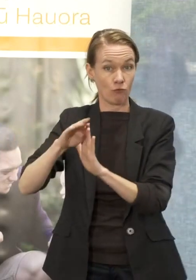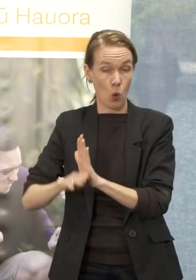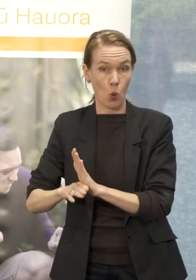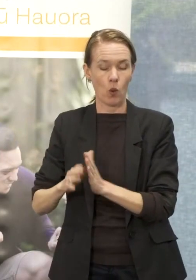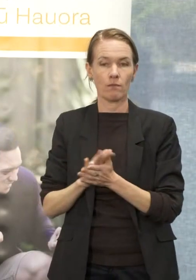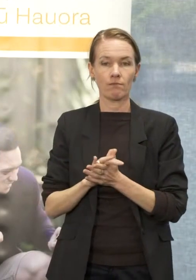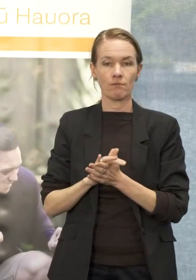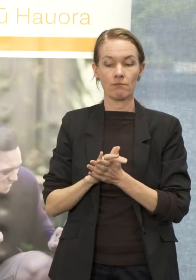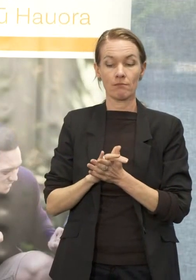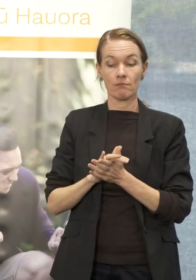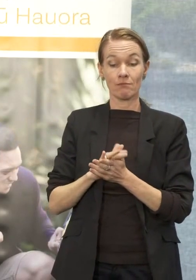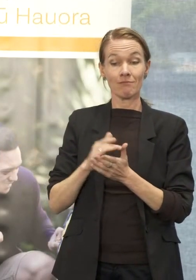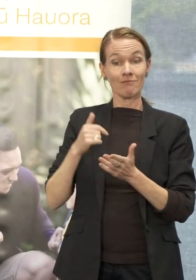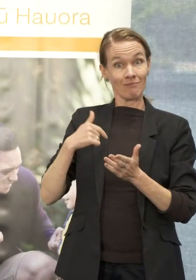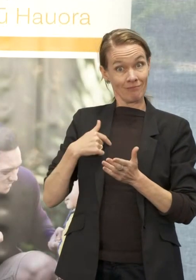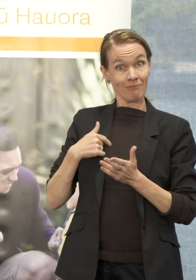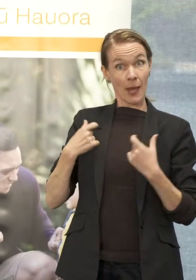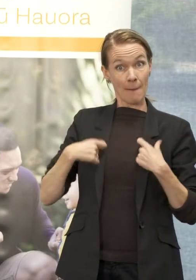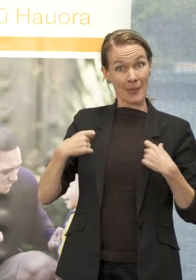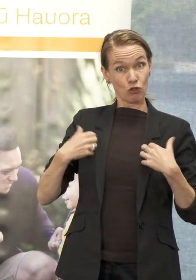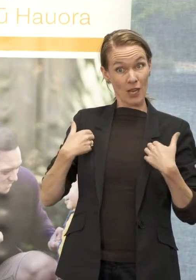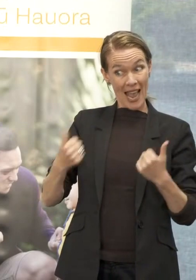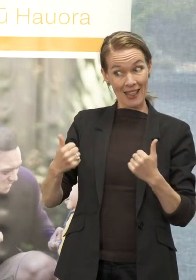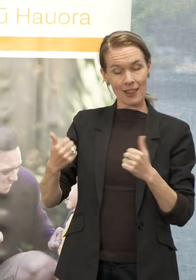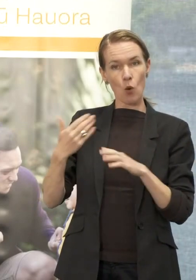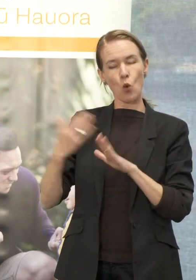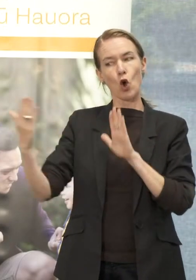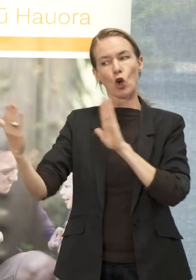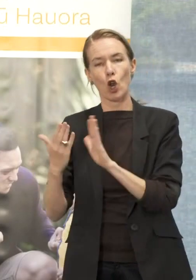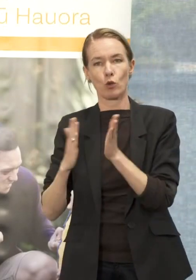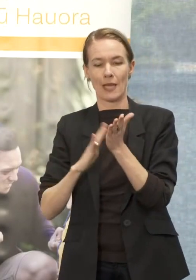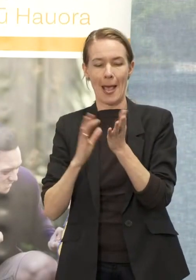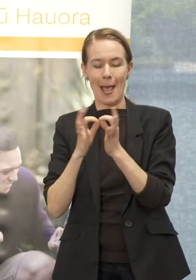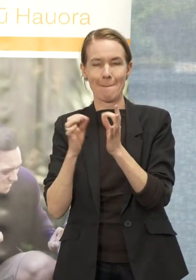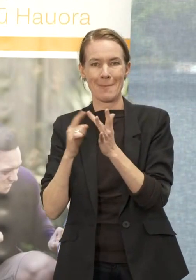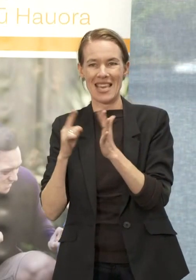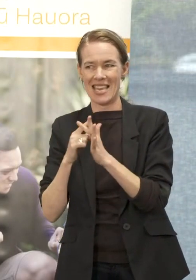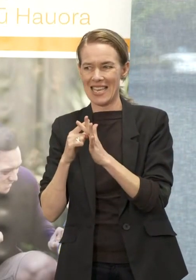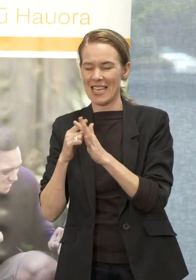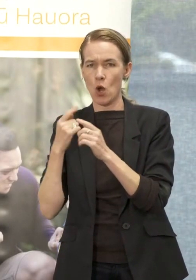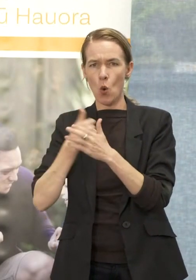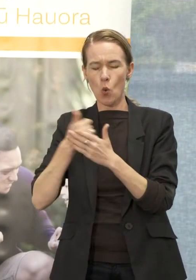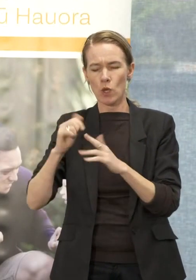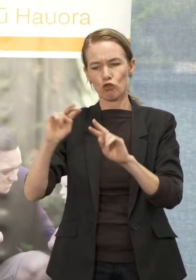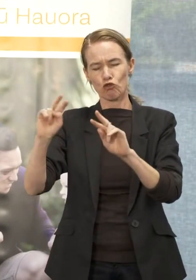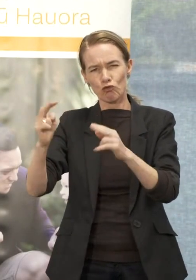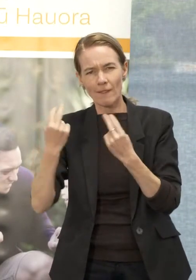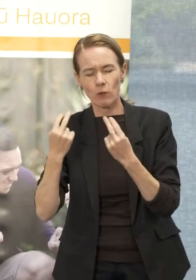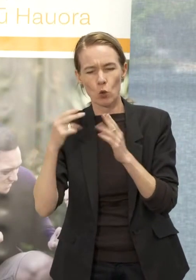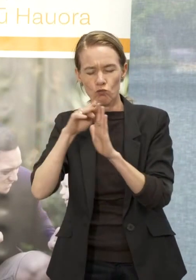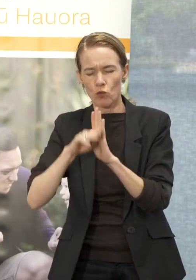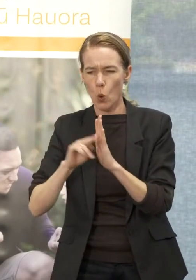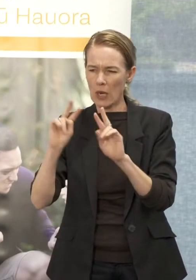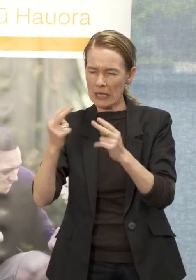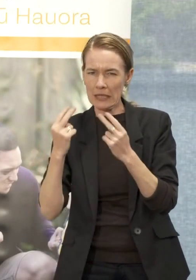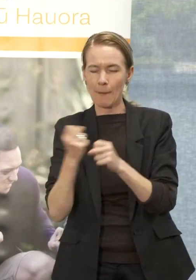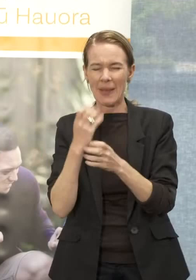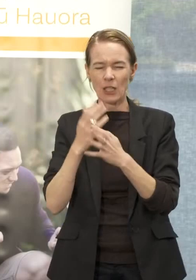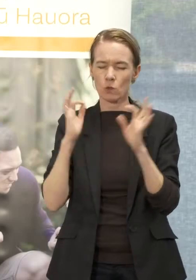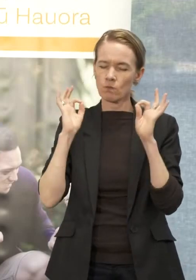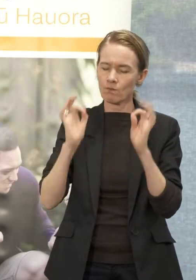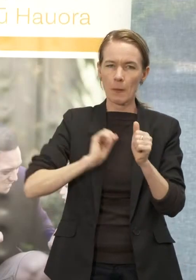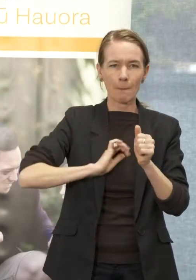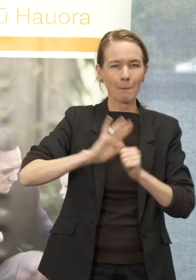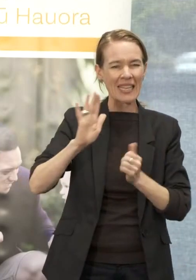managed facilities, we at the Ministry of Health are constantly working to improve on already very high standards of hygiene in our